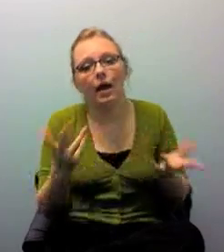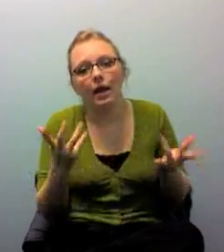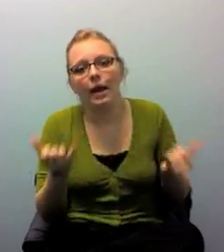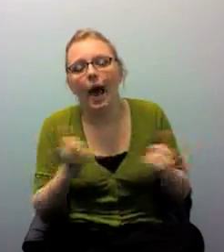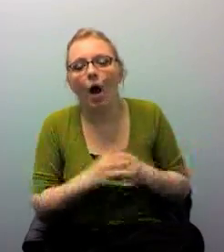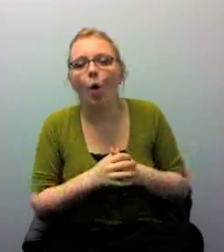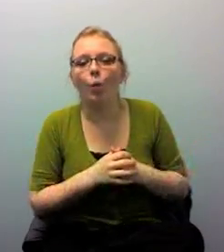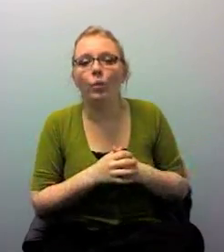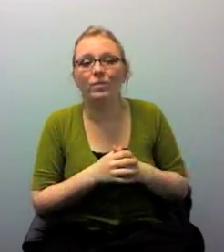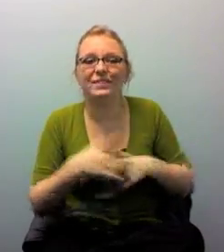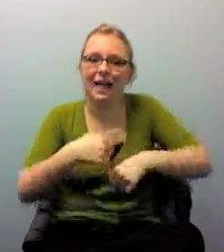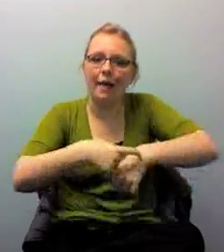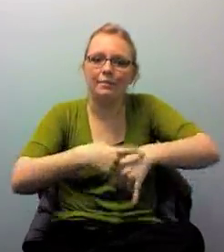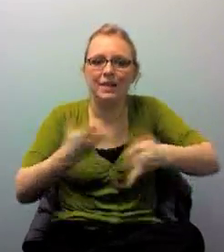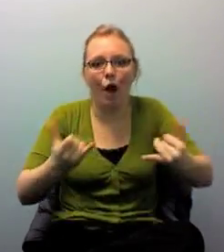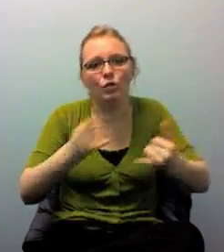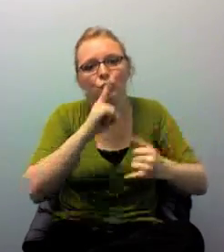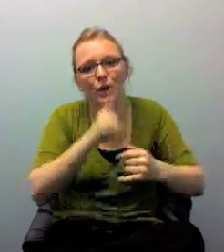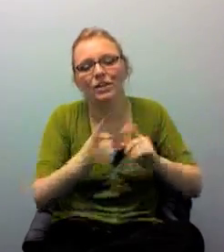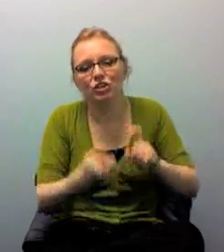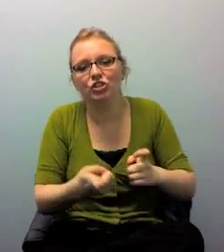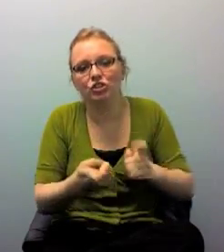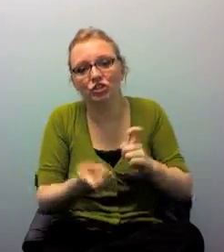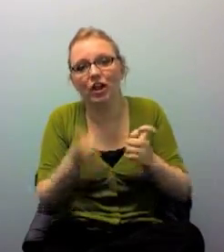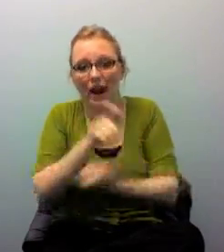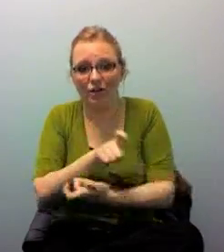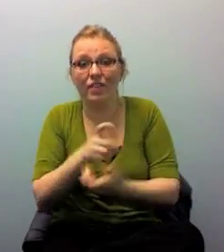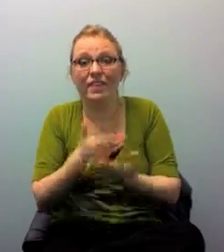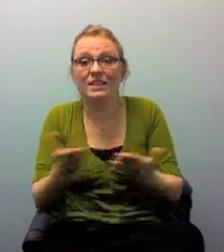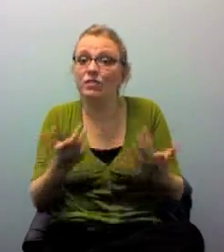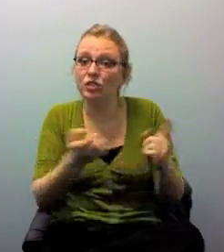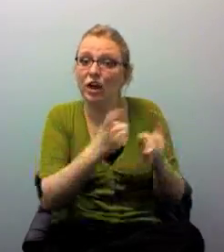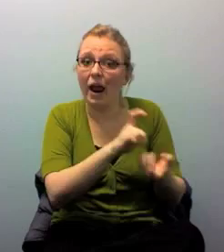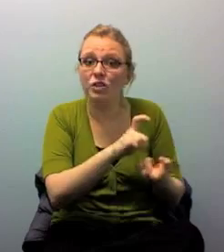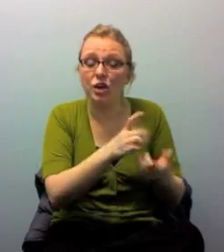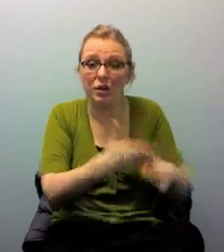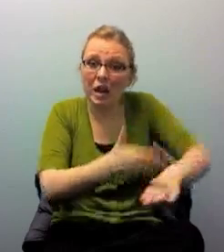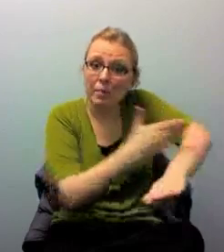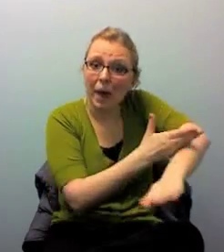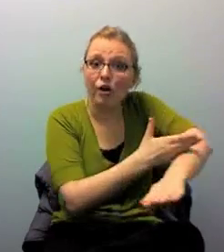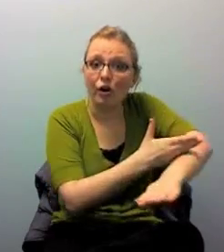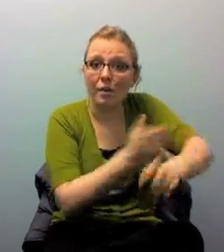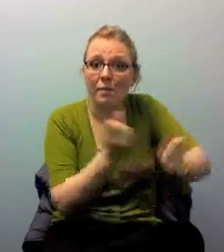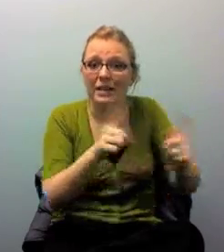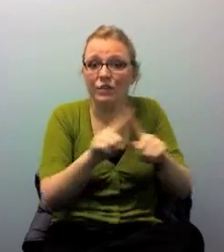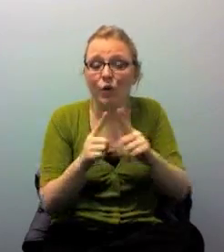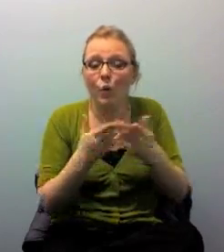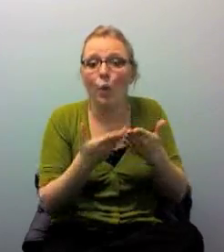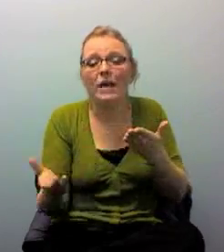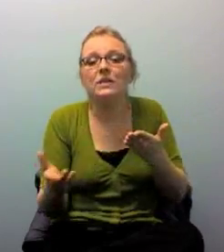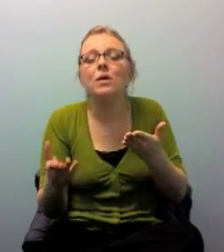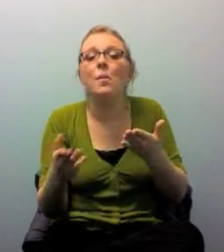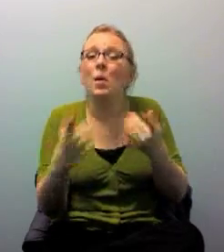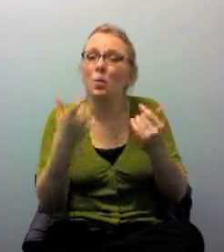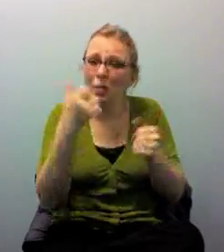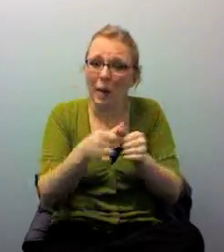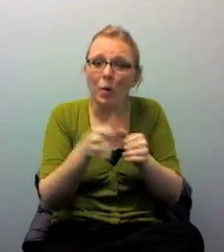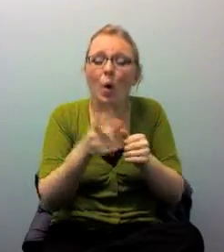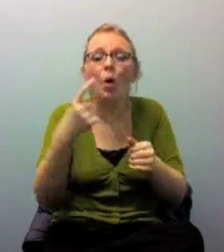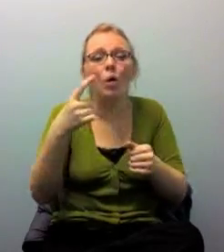certainly changed. It has gotten better in many ways. Yet bear in mind that we never had to walk through a metal detector or put our book